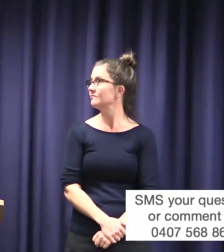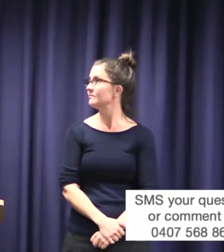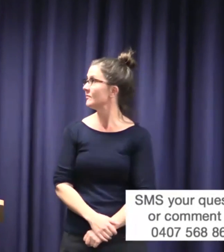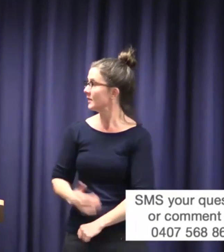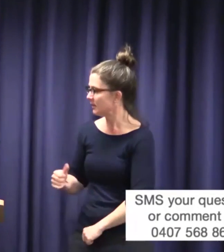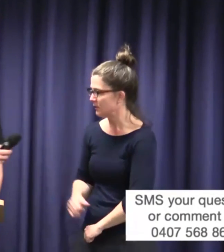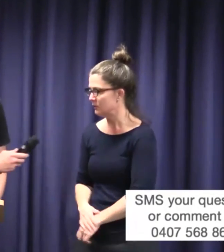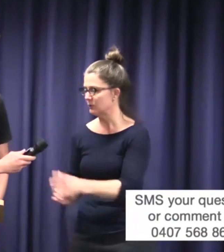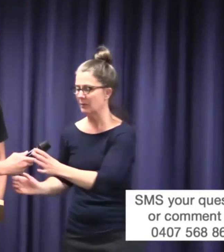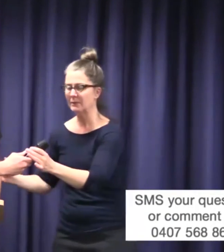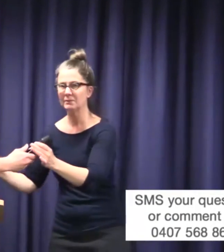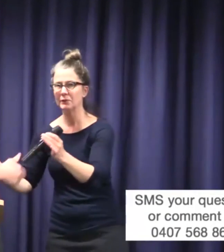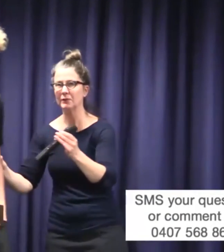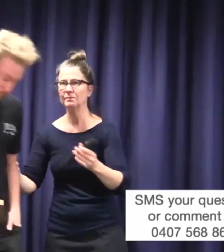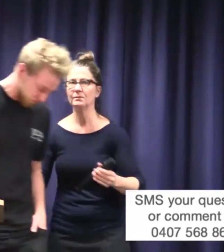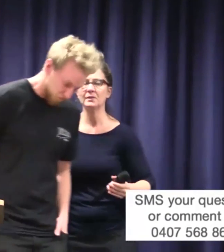Sorry.